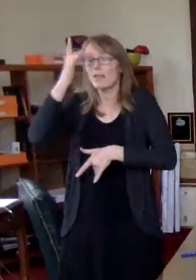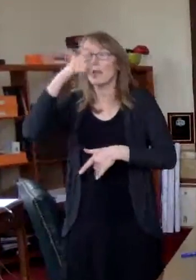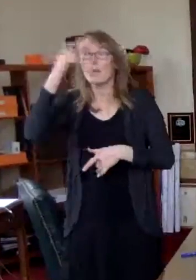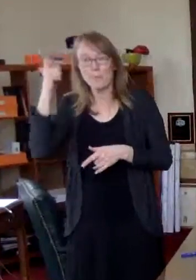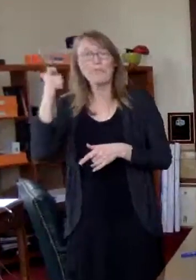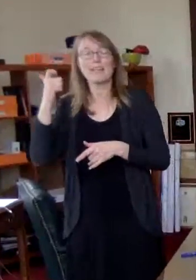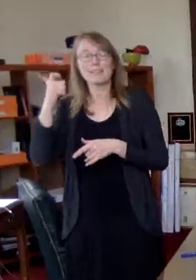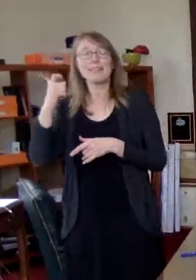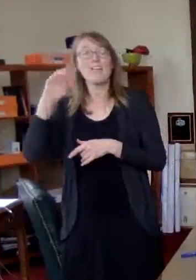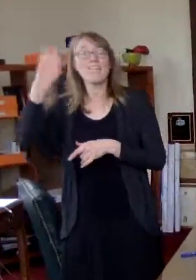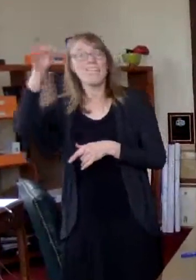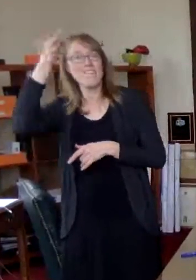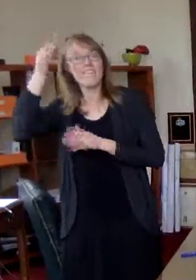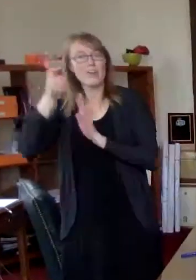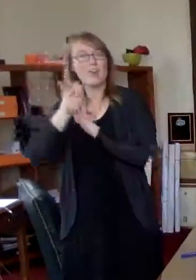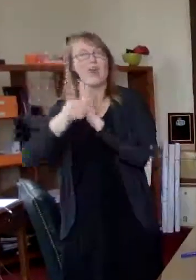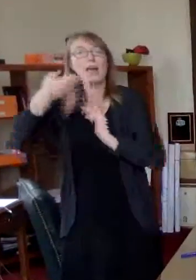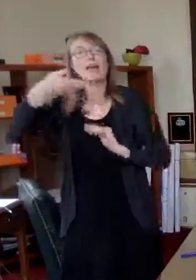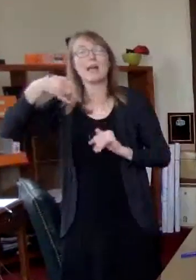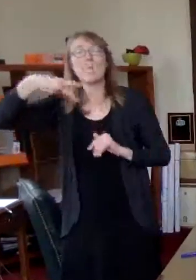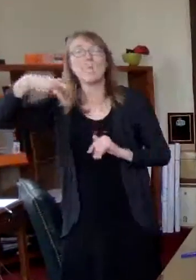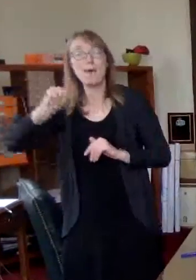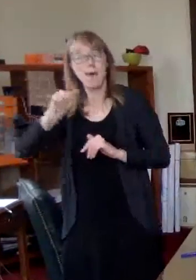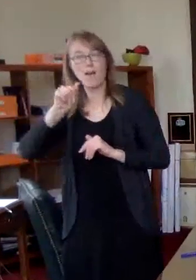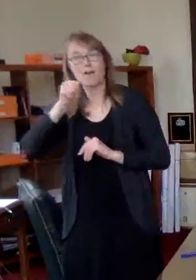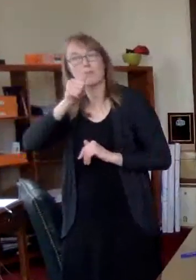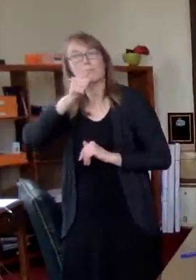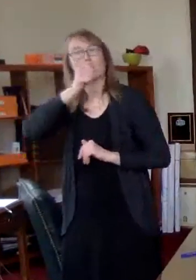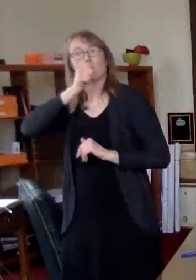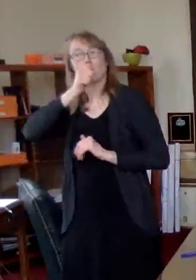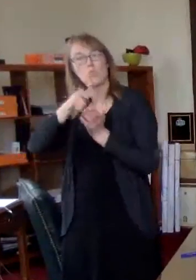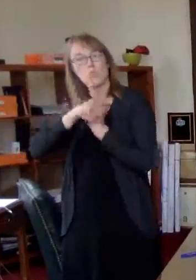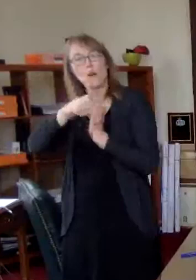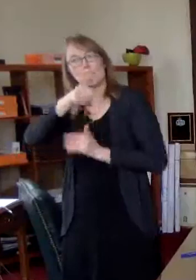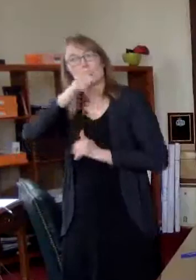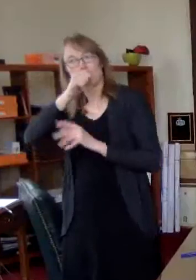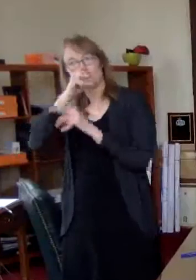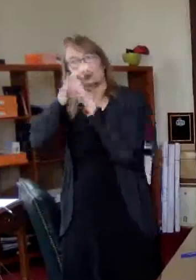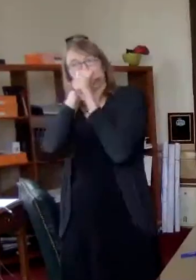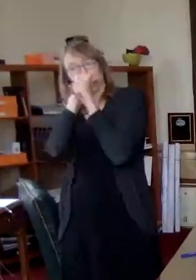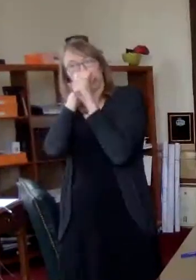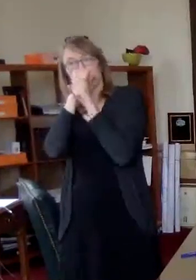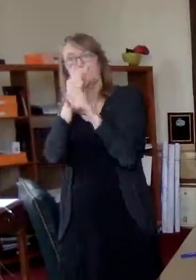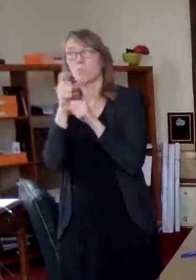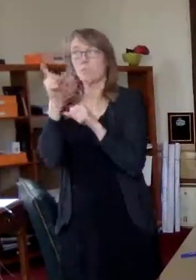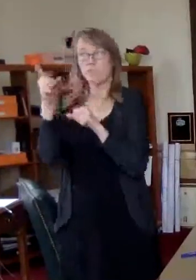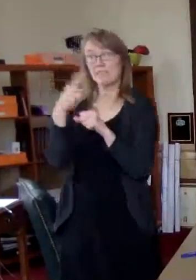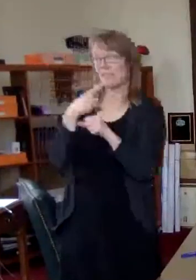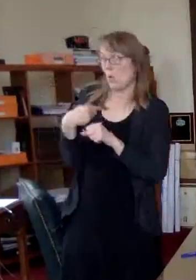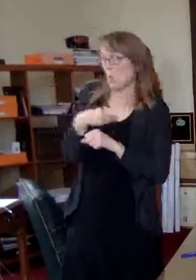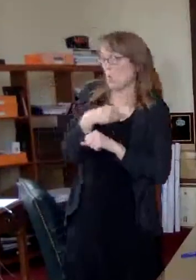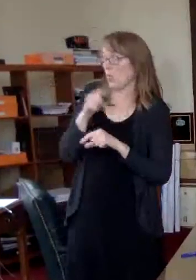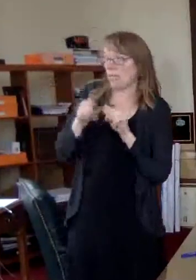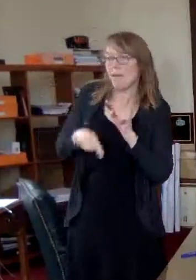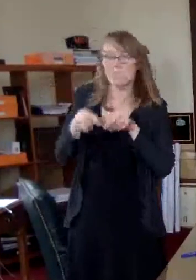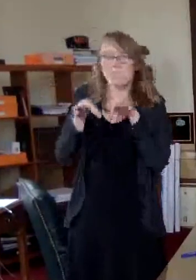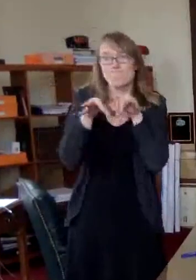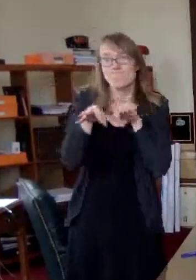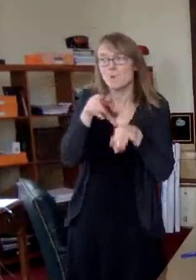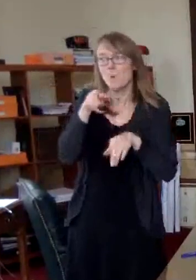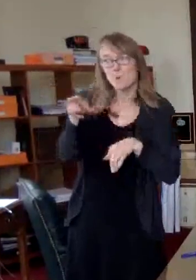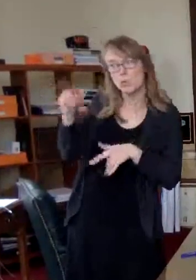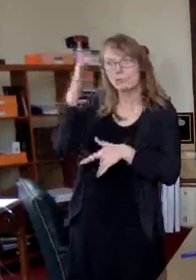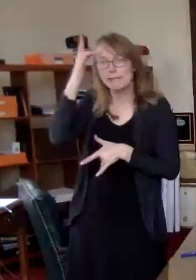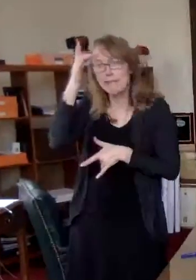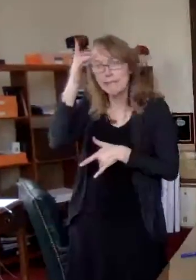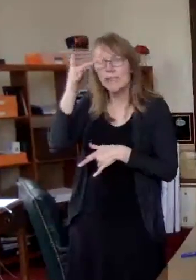private. HIPAA prevents us from telling you anything about someone who's sick, whether they're sick